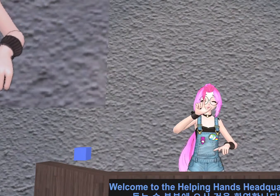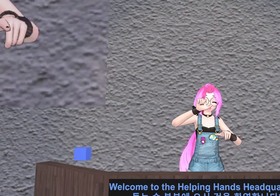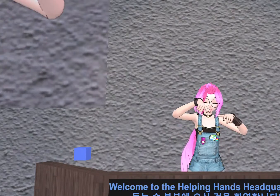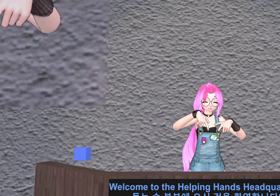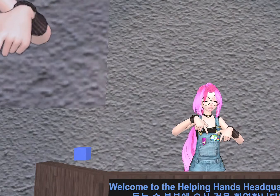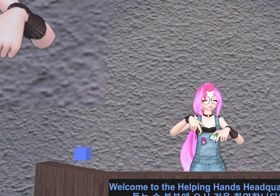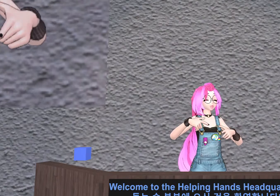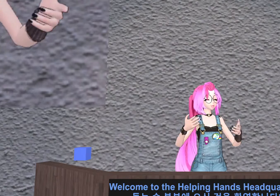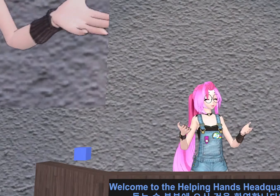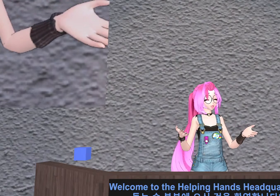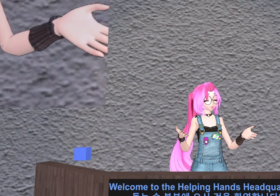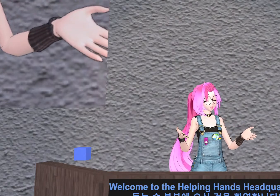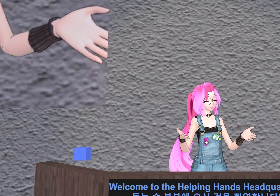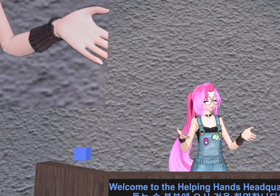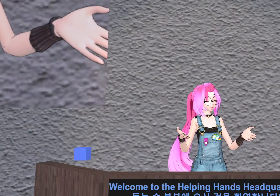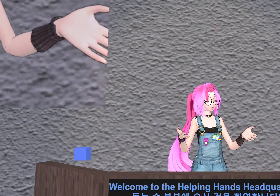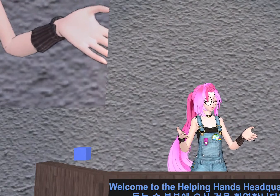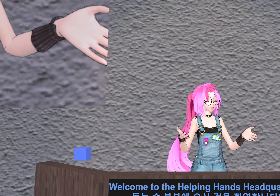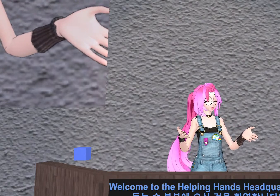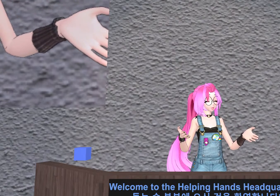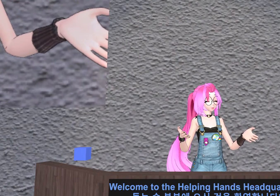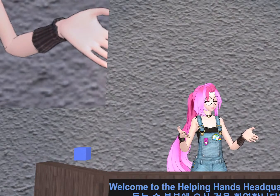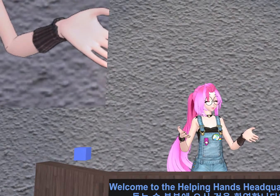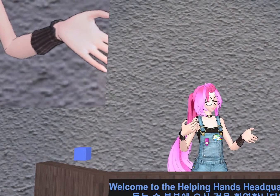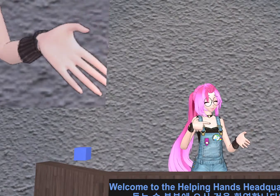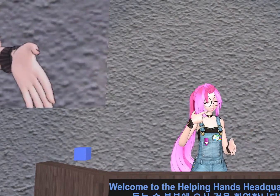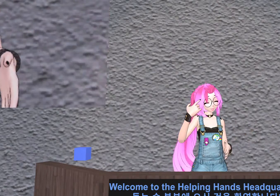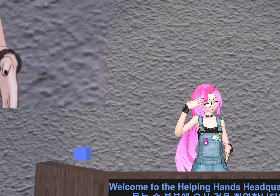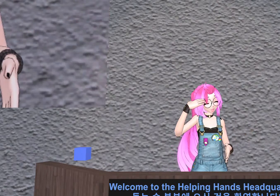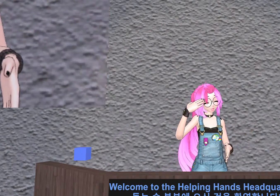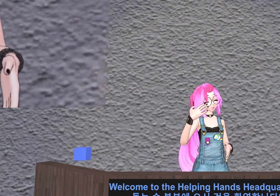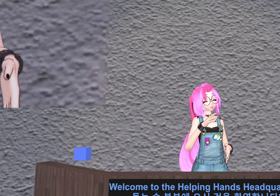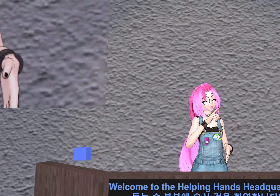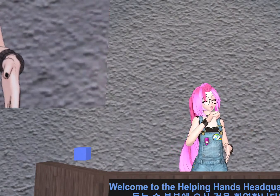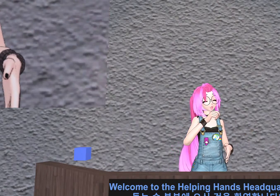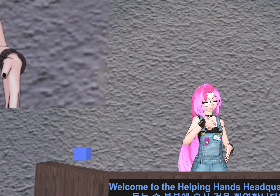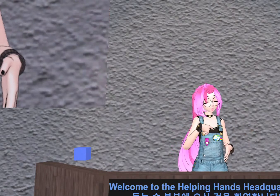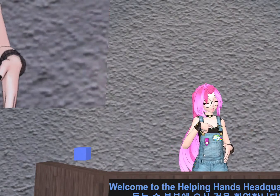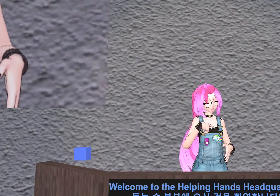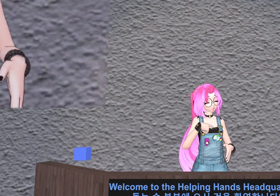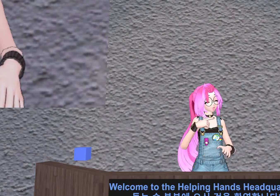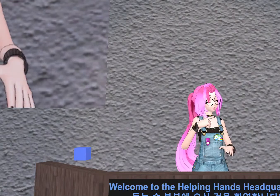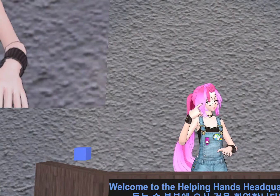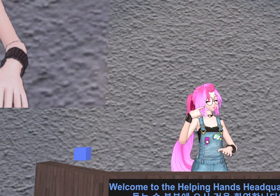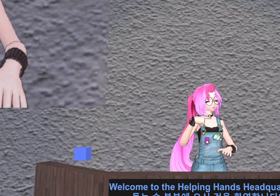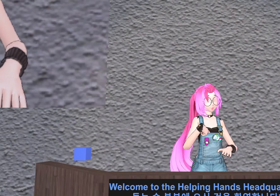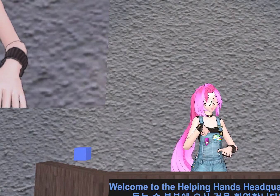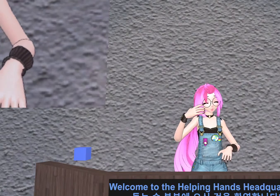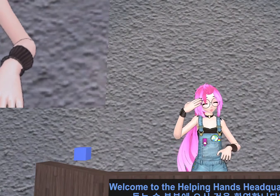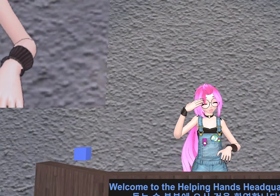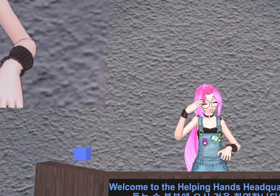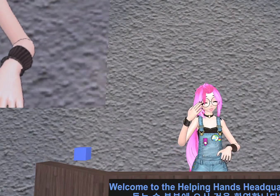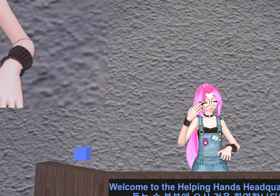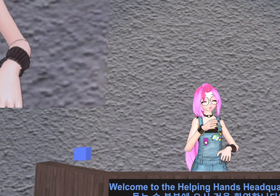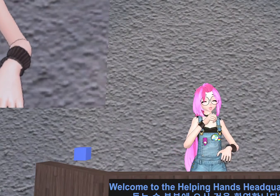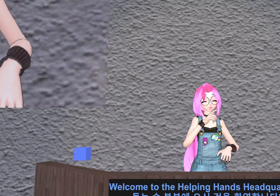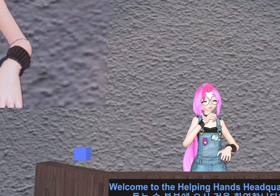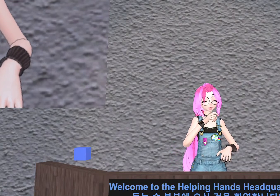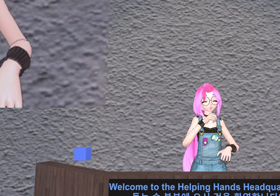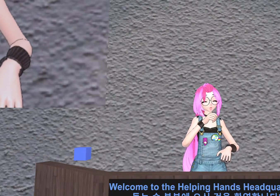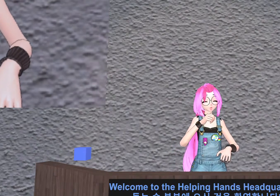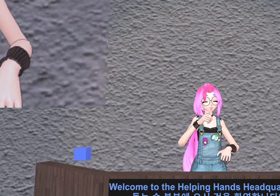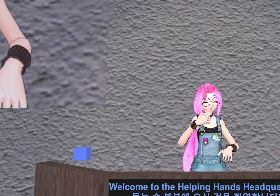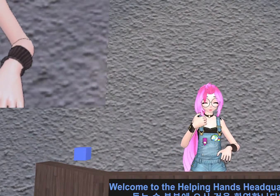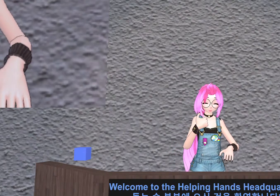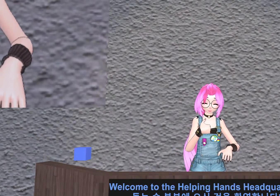who I am. How would you say that in sign? I know who me. I